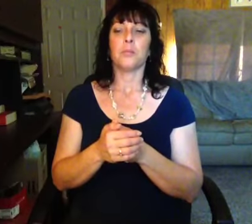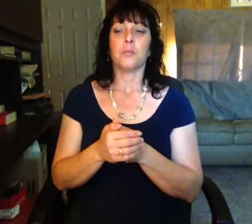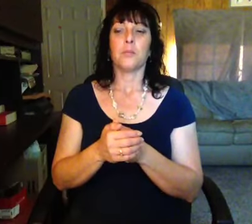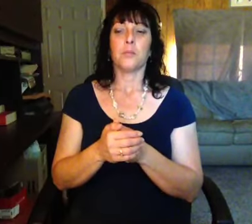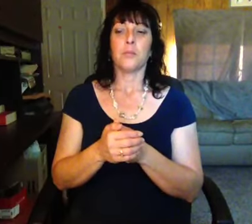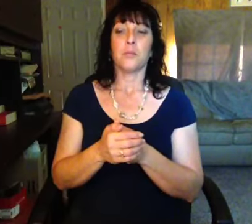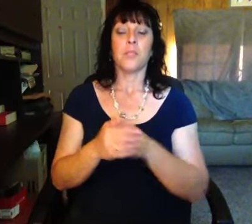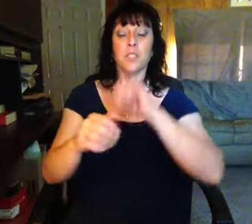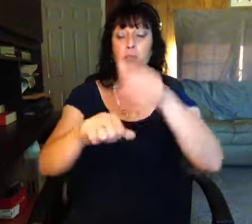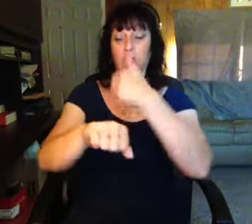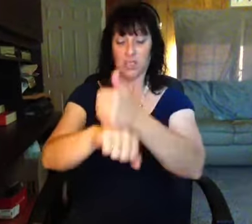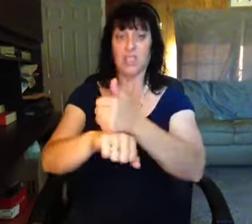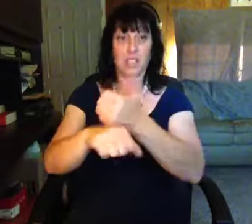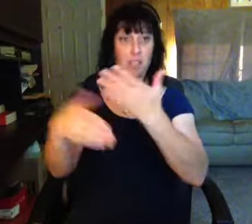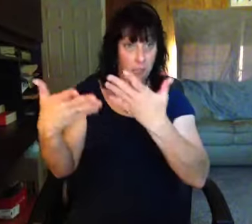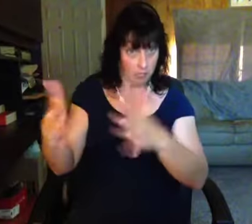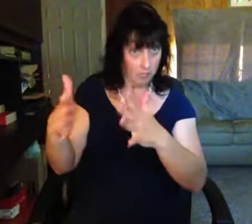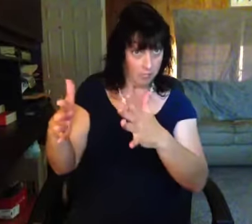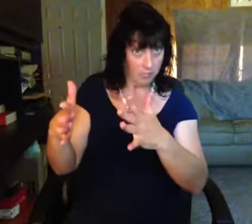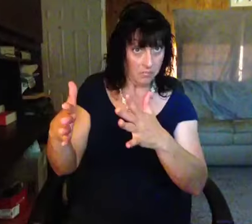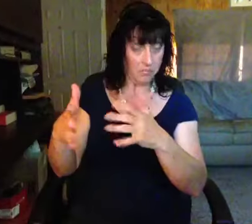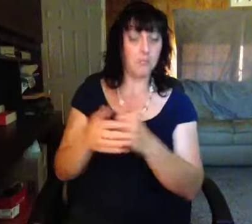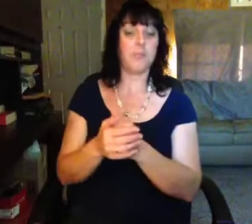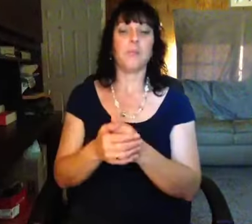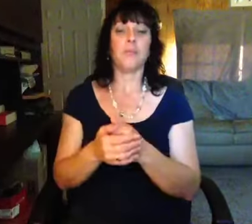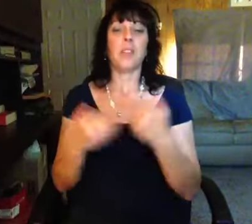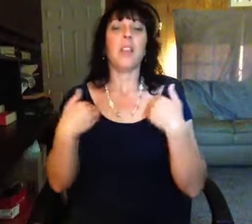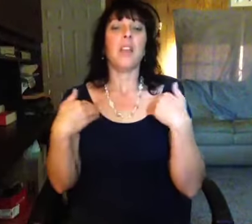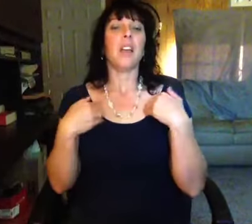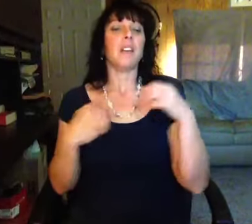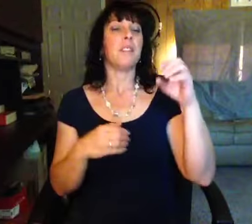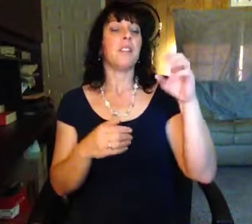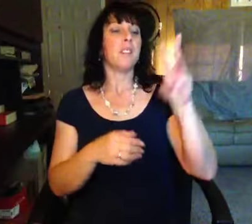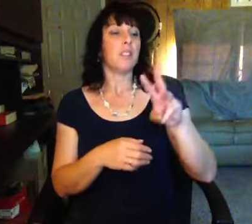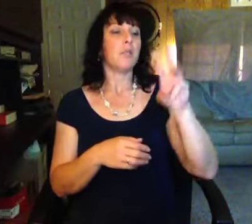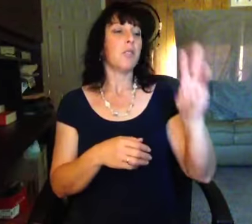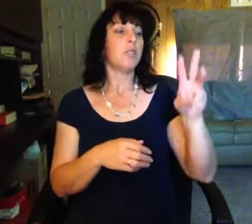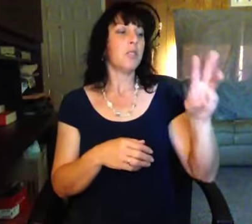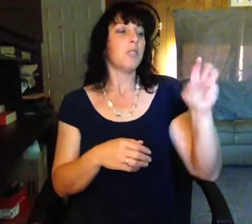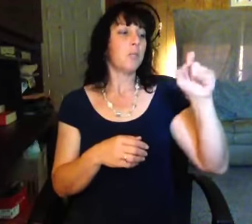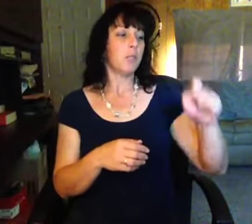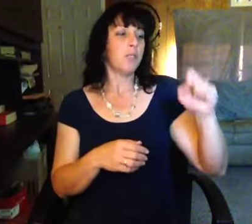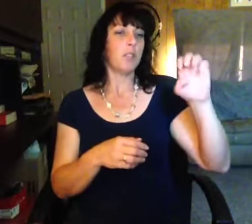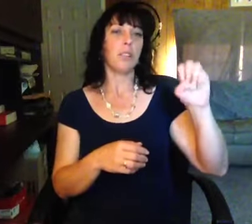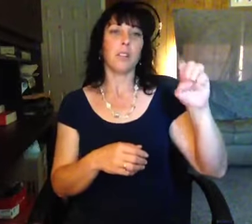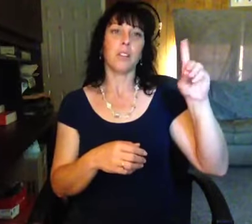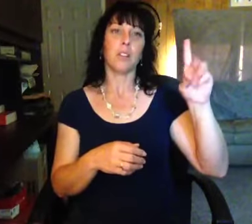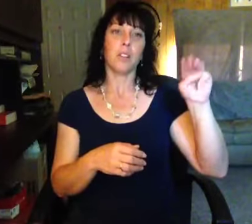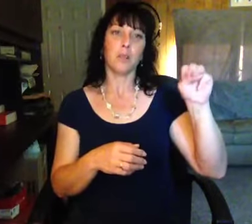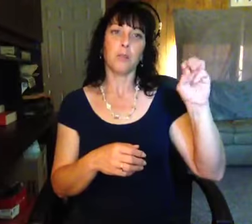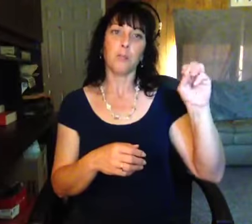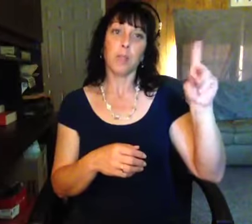right now is I'm going to have an Edmodo link, and that's just a website that you're going to you're going